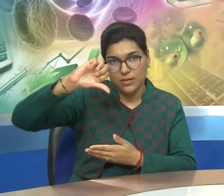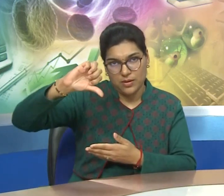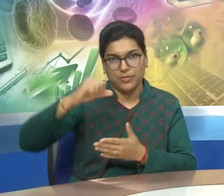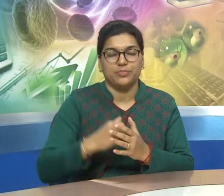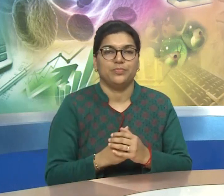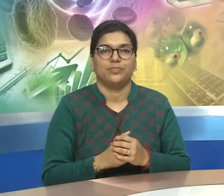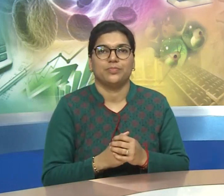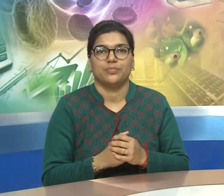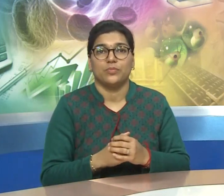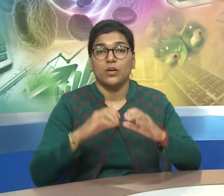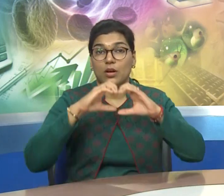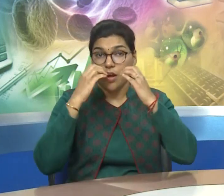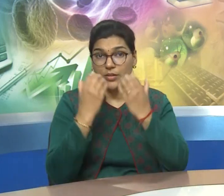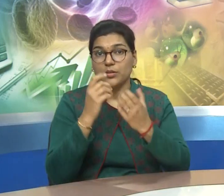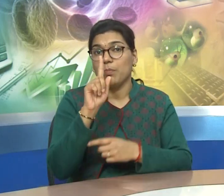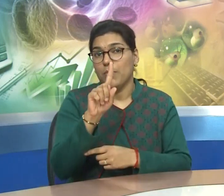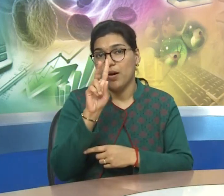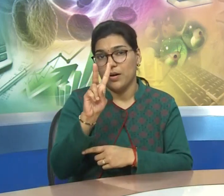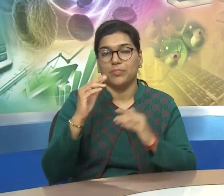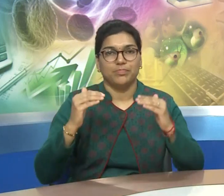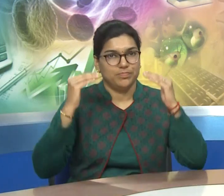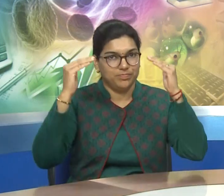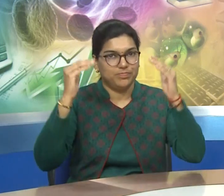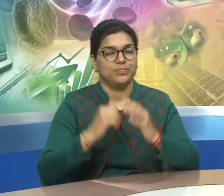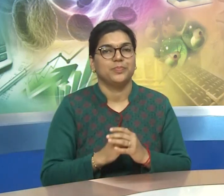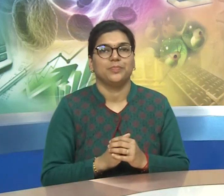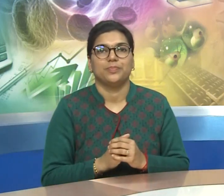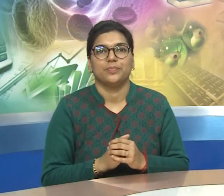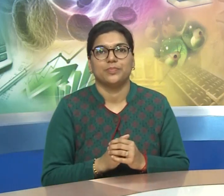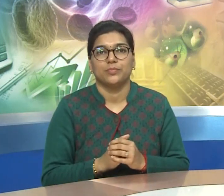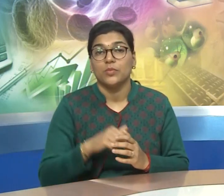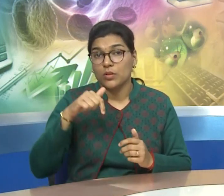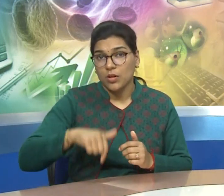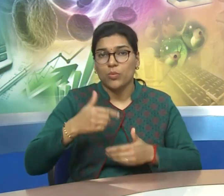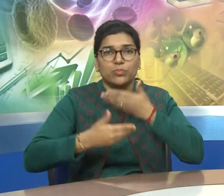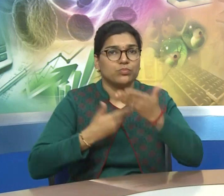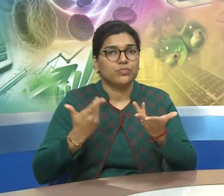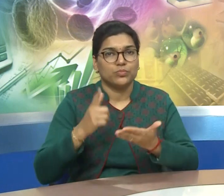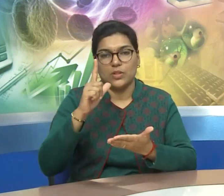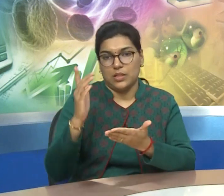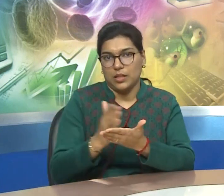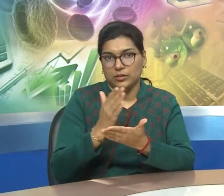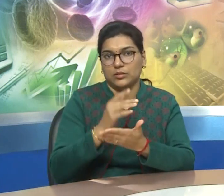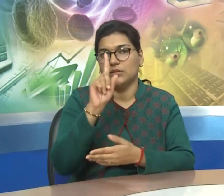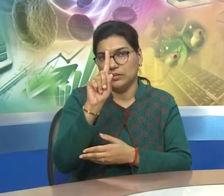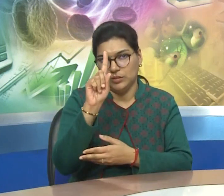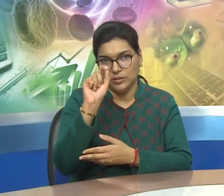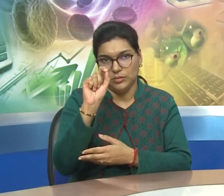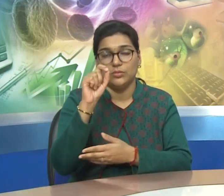Information Science, code number 339. This video is for senior secondary level. We are